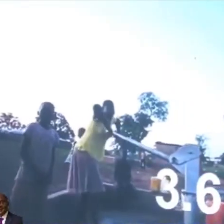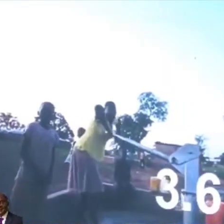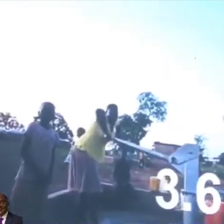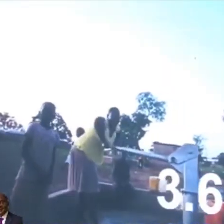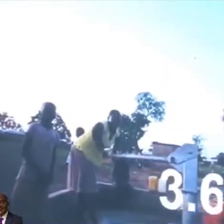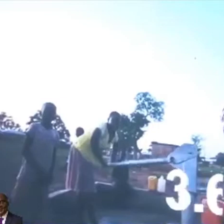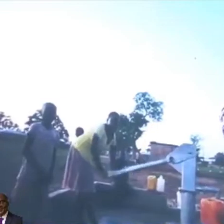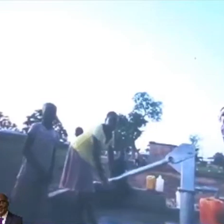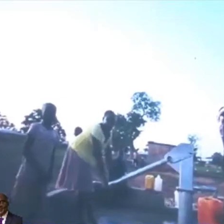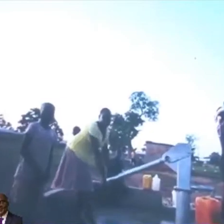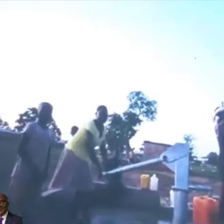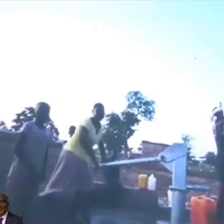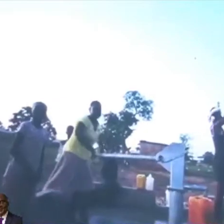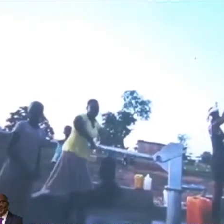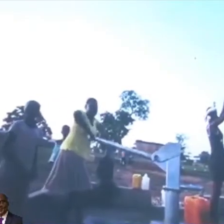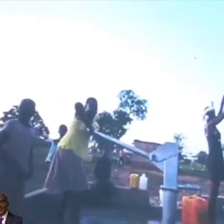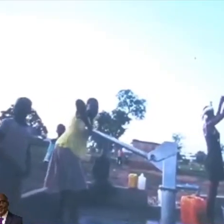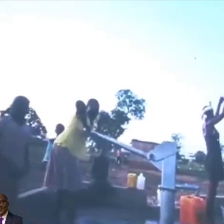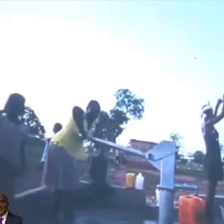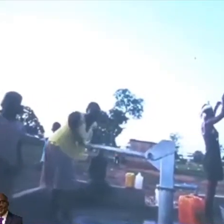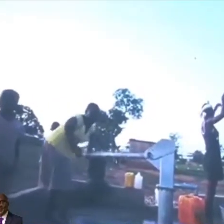daily.